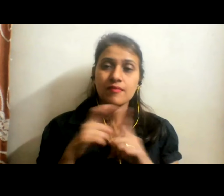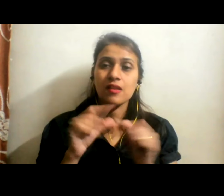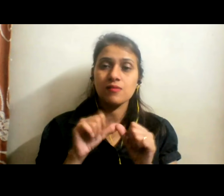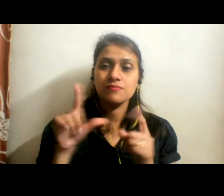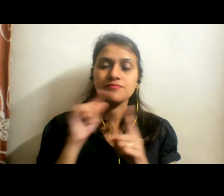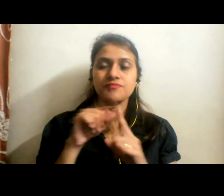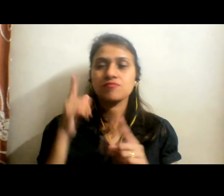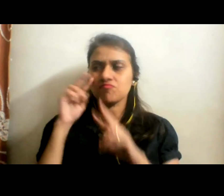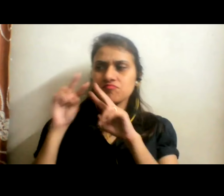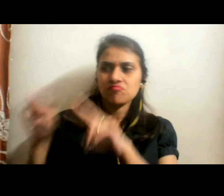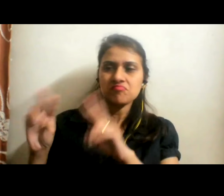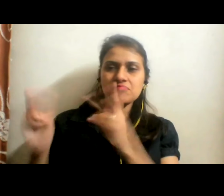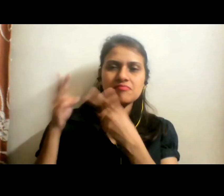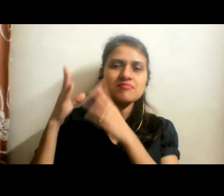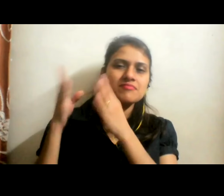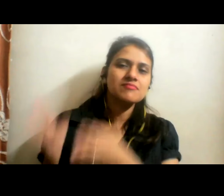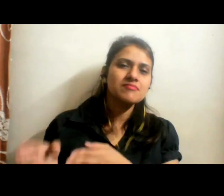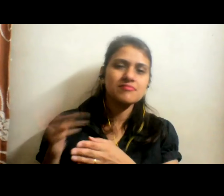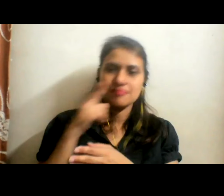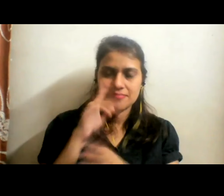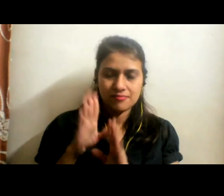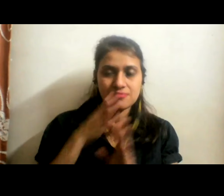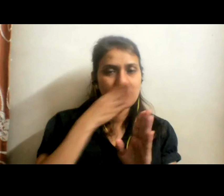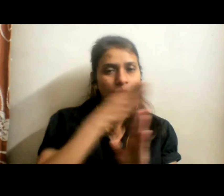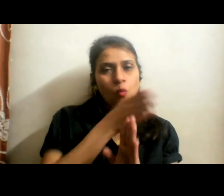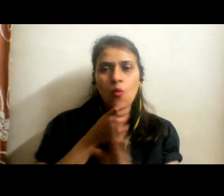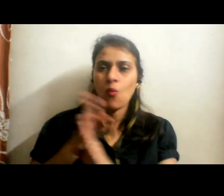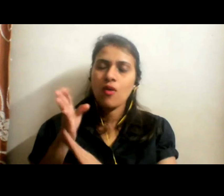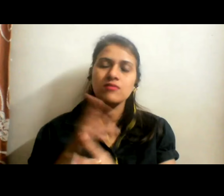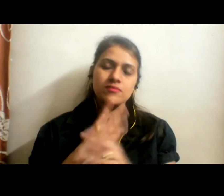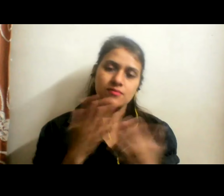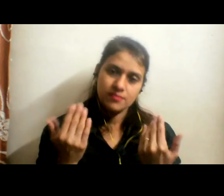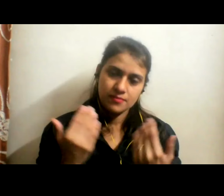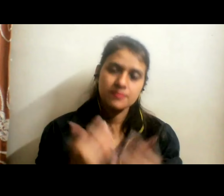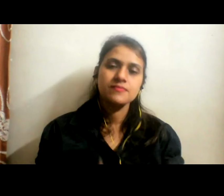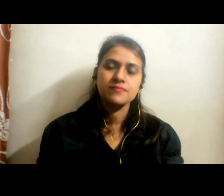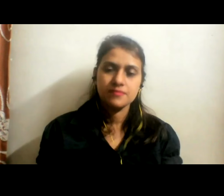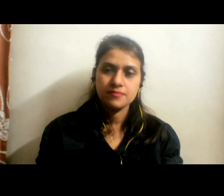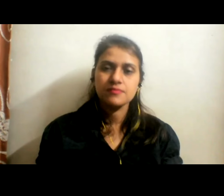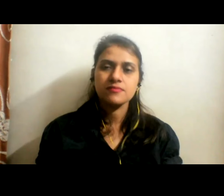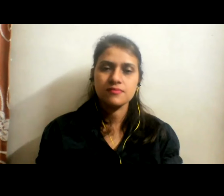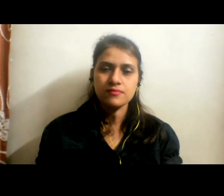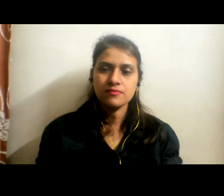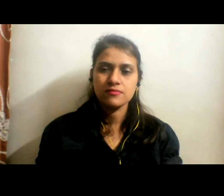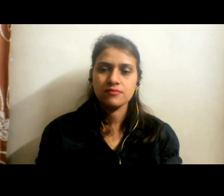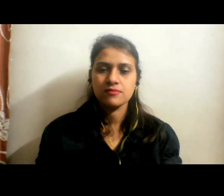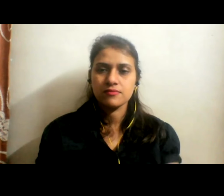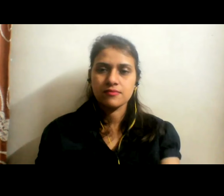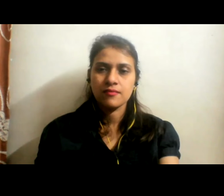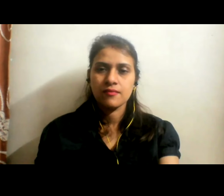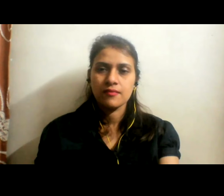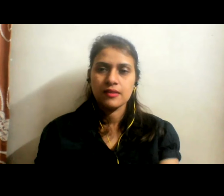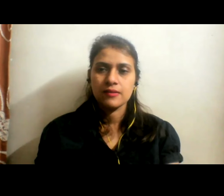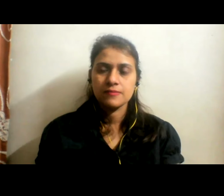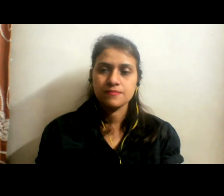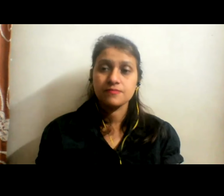differently. So you can compare in both approaches. That's very possible. That's very much possible. And yeah, if you're interested in